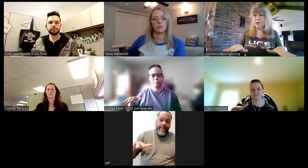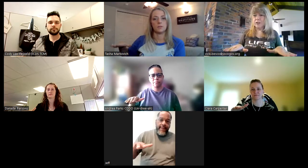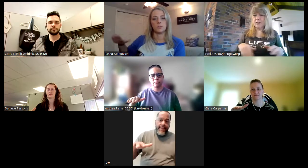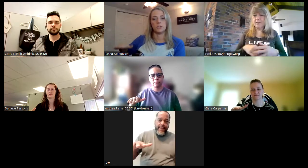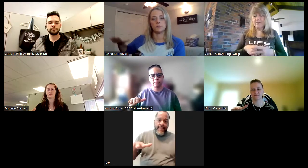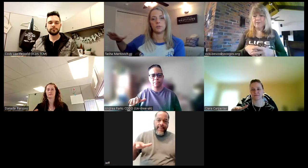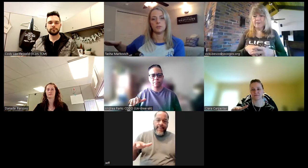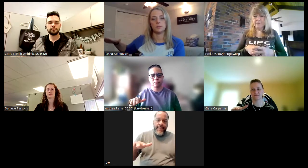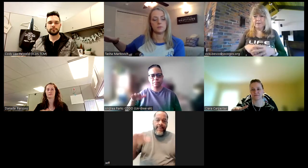children,